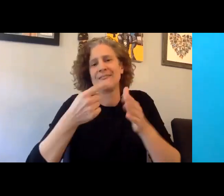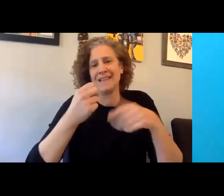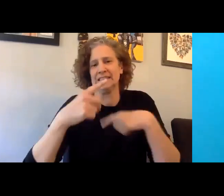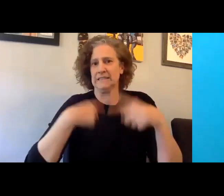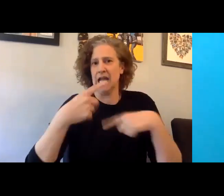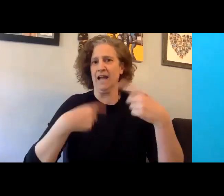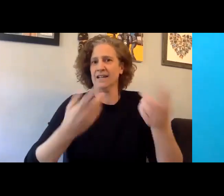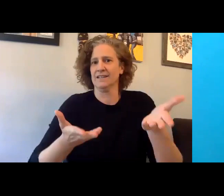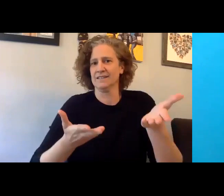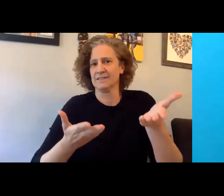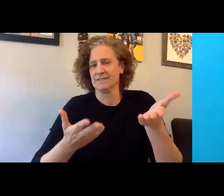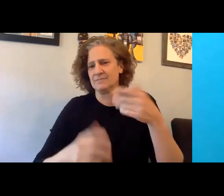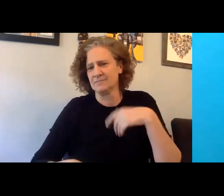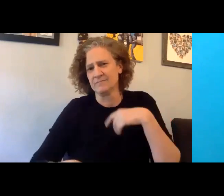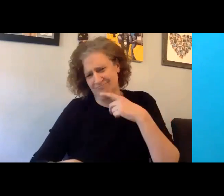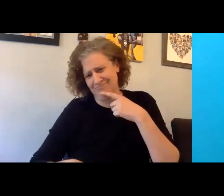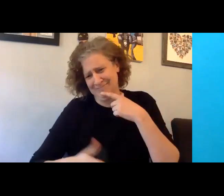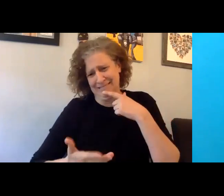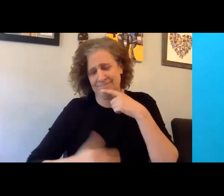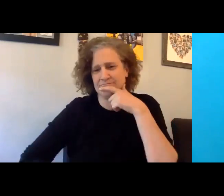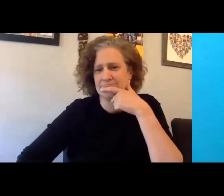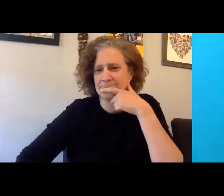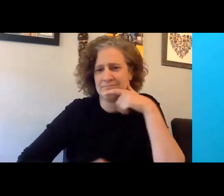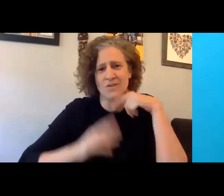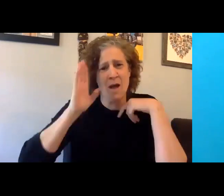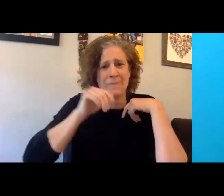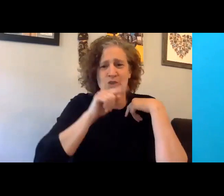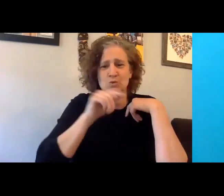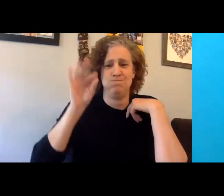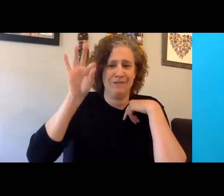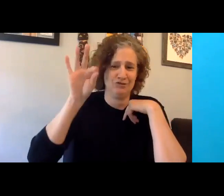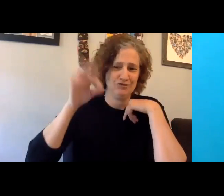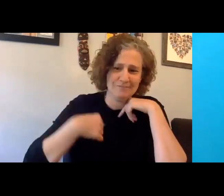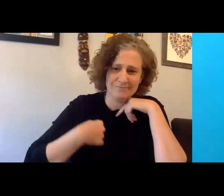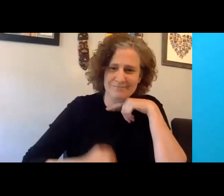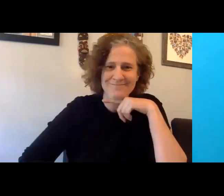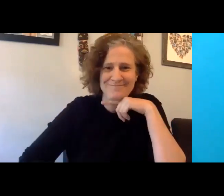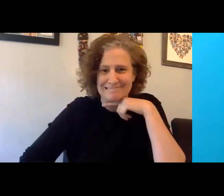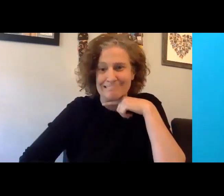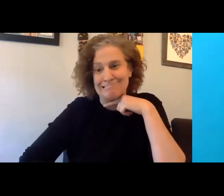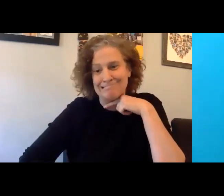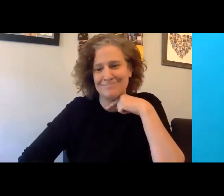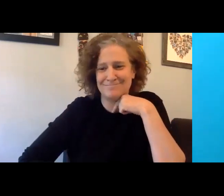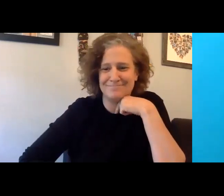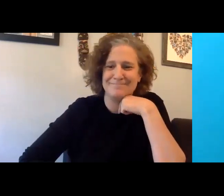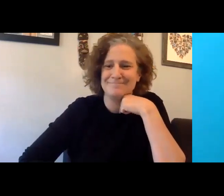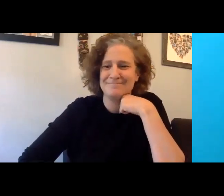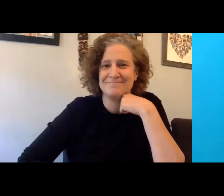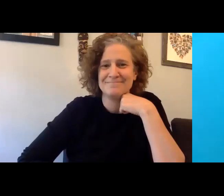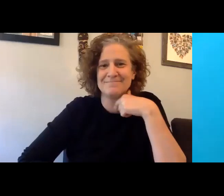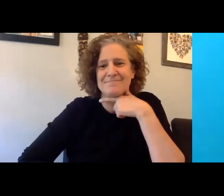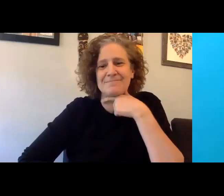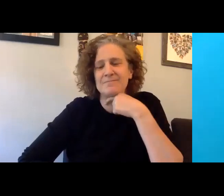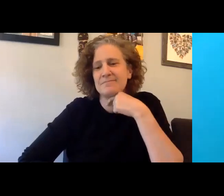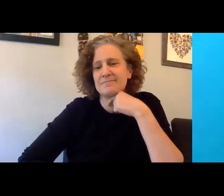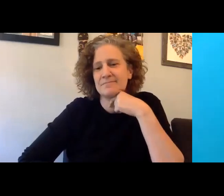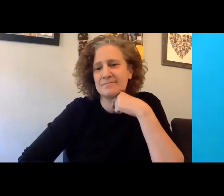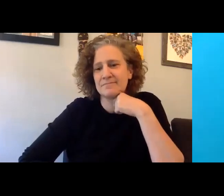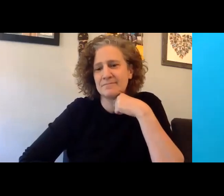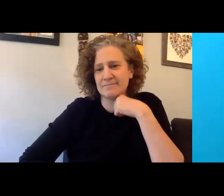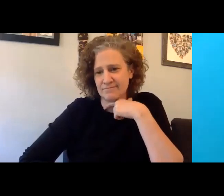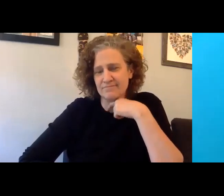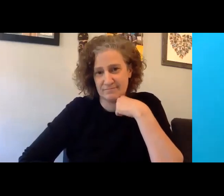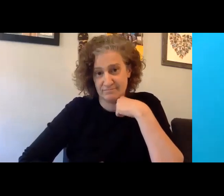use it? That often is the answer for your sign. Yeah. I hope that's not too preachy.